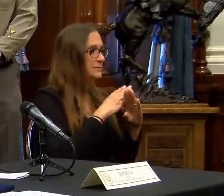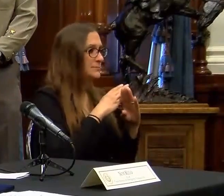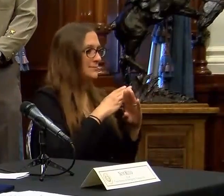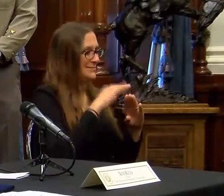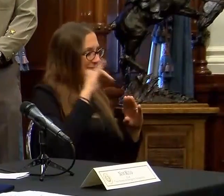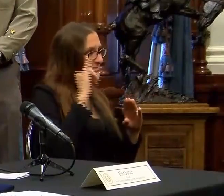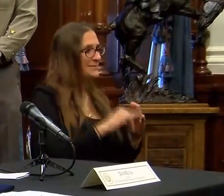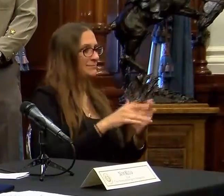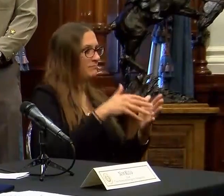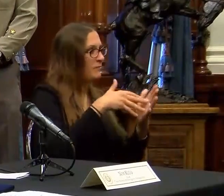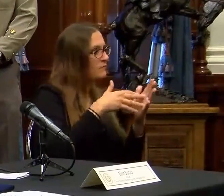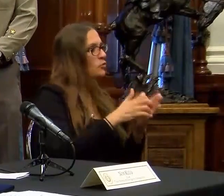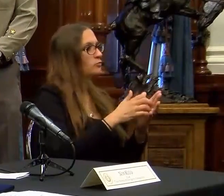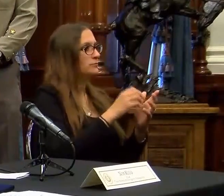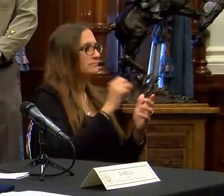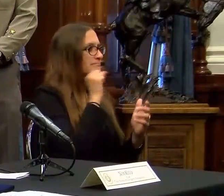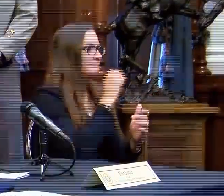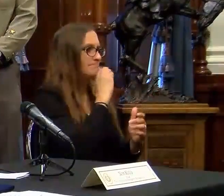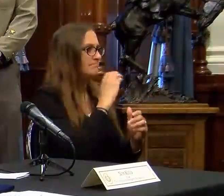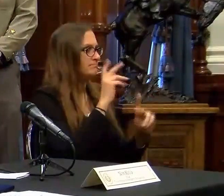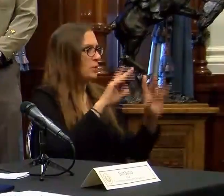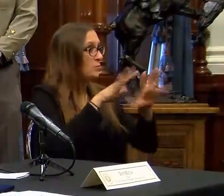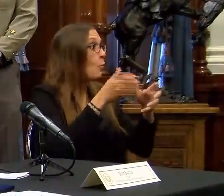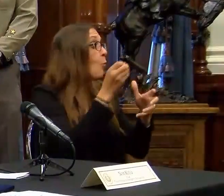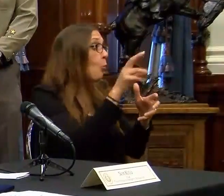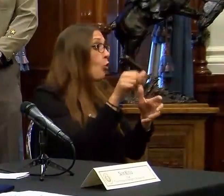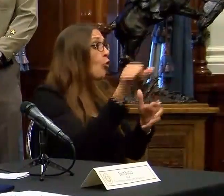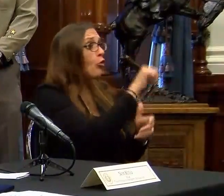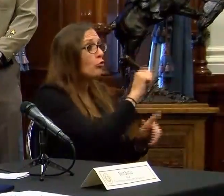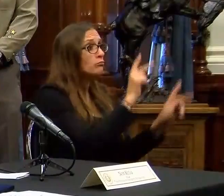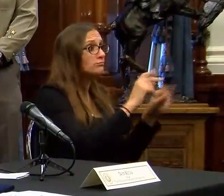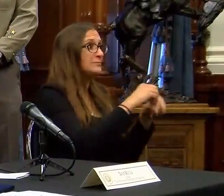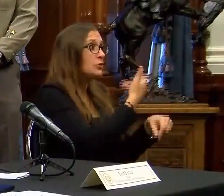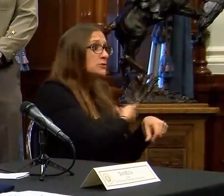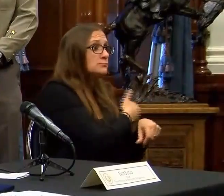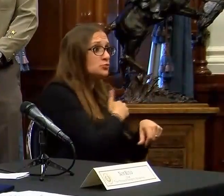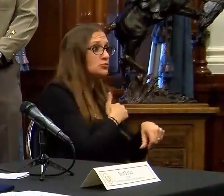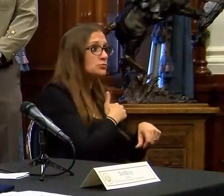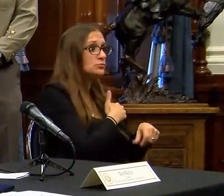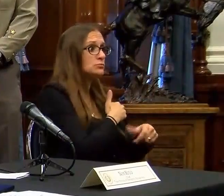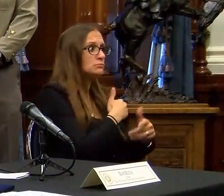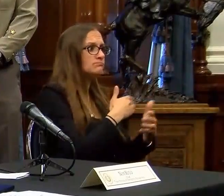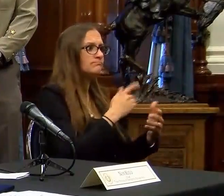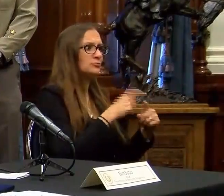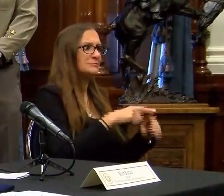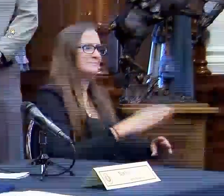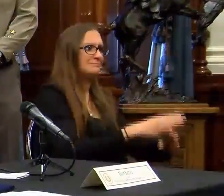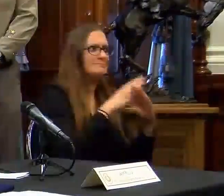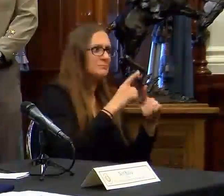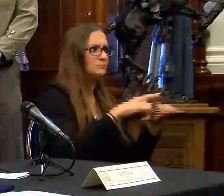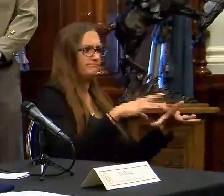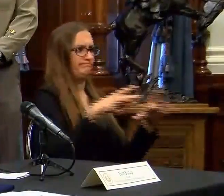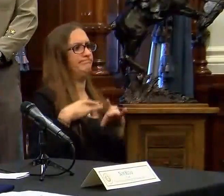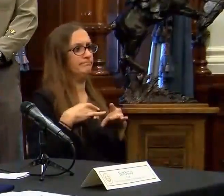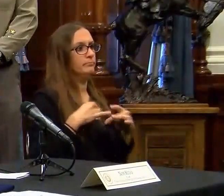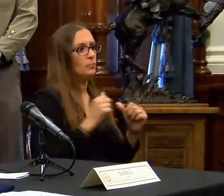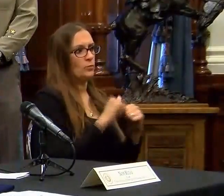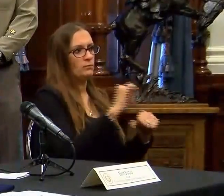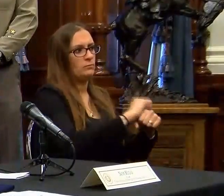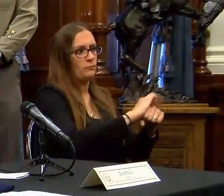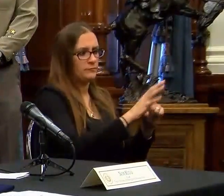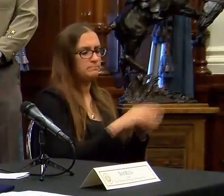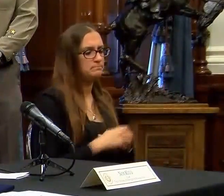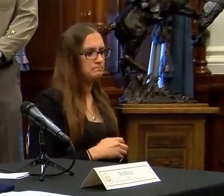this vulnerable senior population or others in hospitals from being contracted with